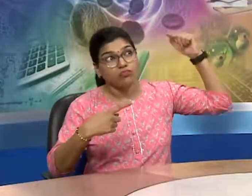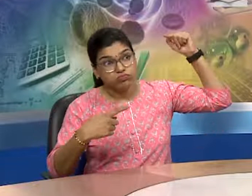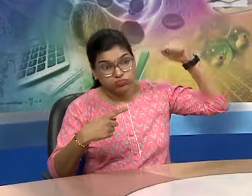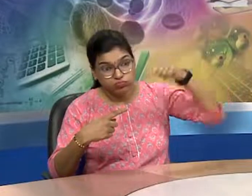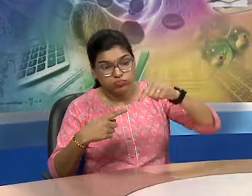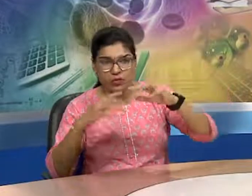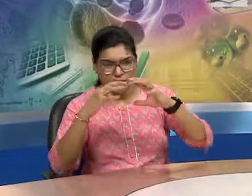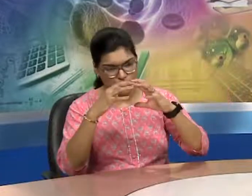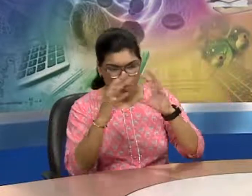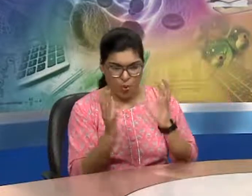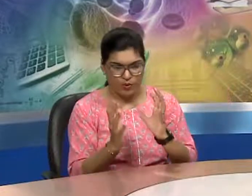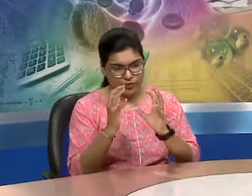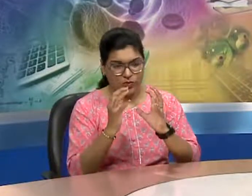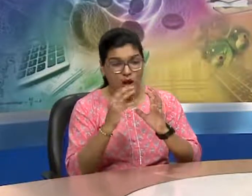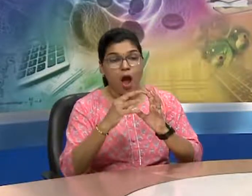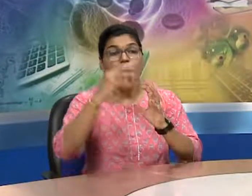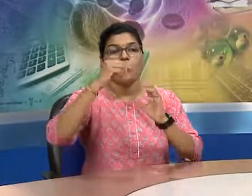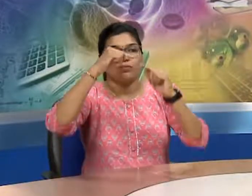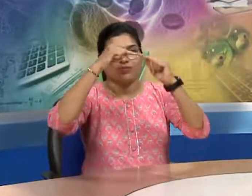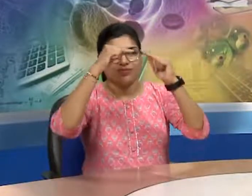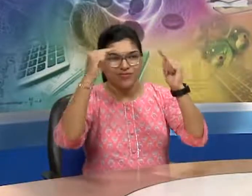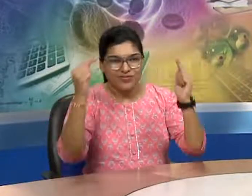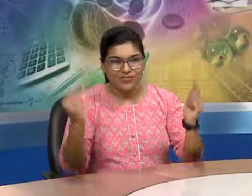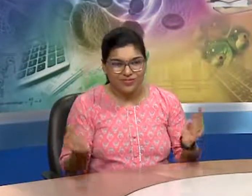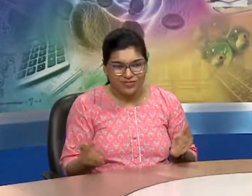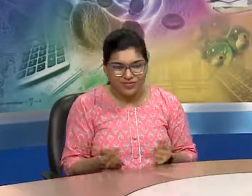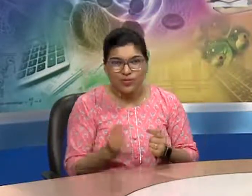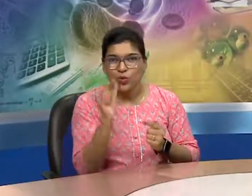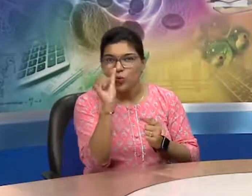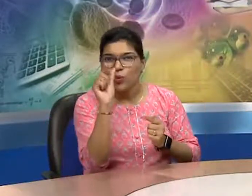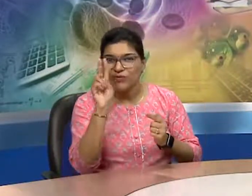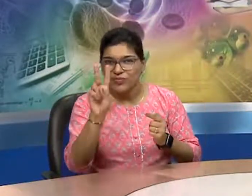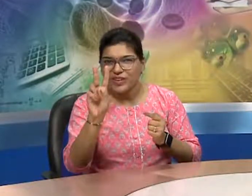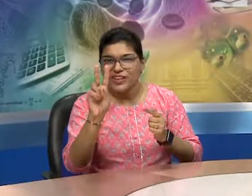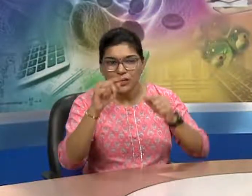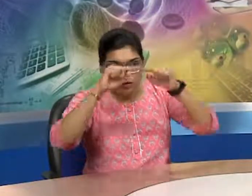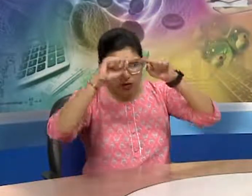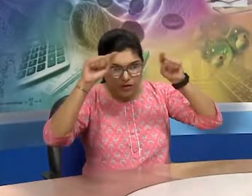and ozone hole, etc.